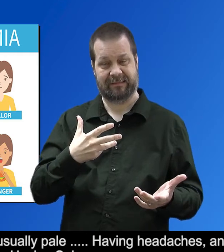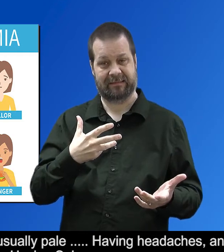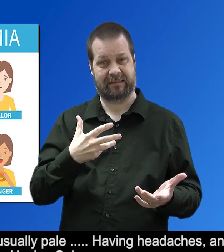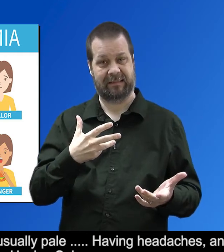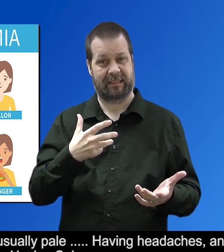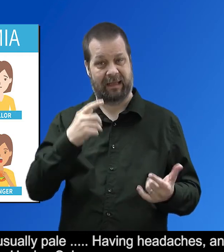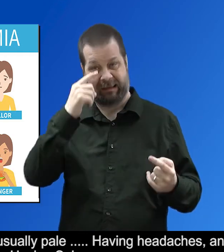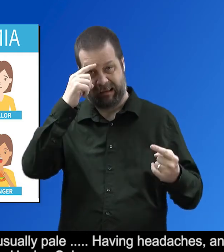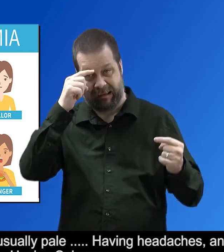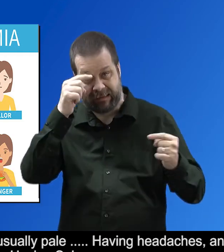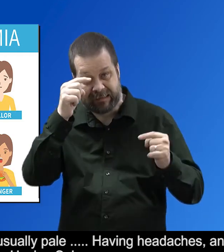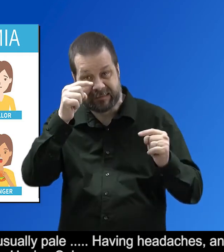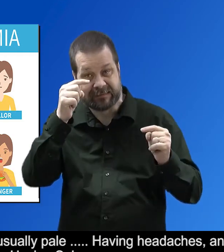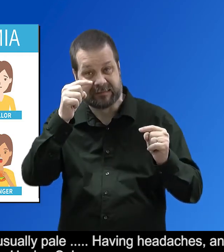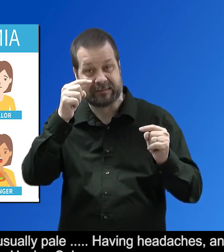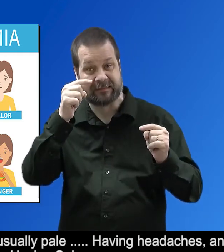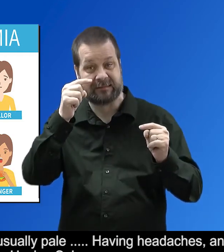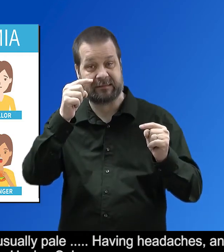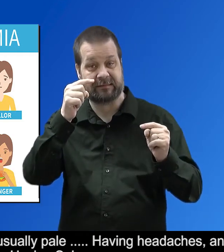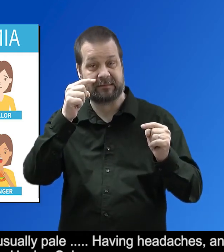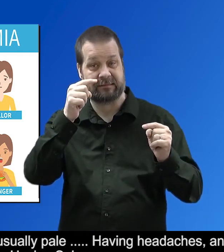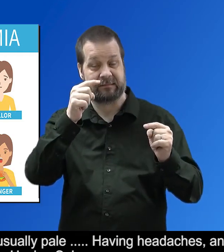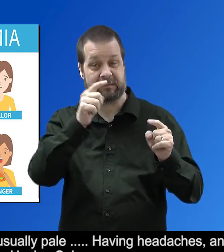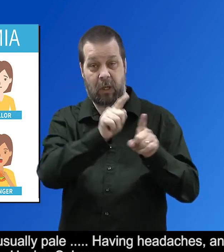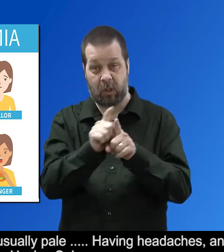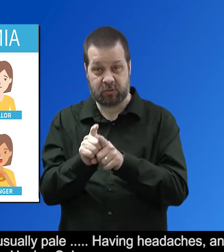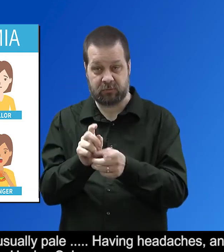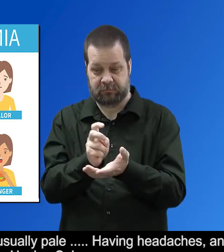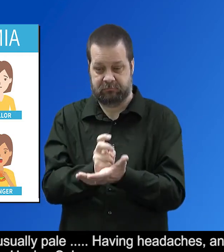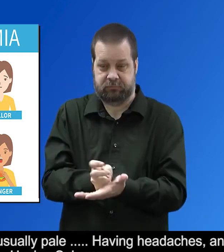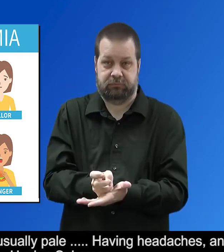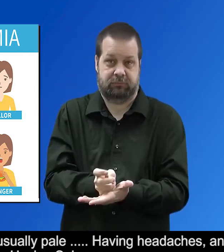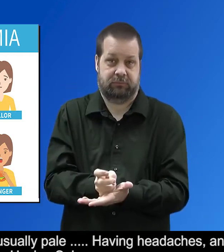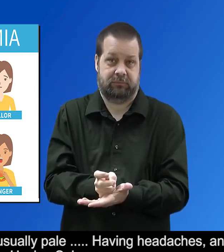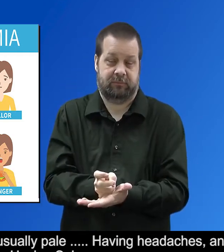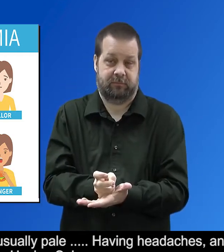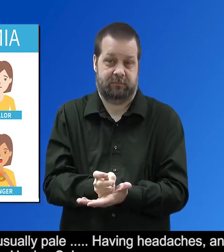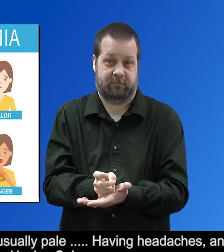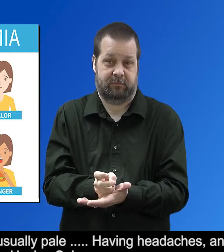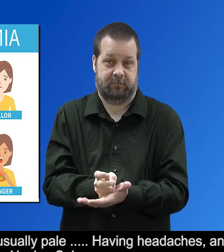having headaches, and/or having seizures.